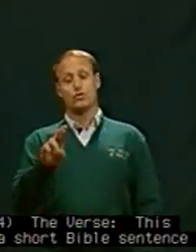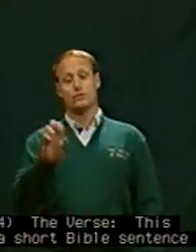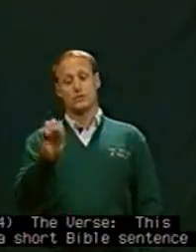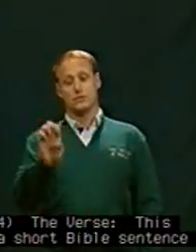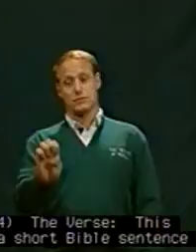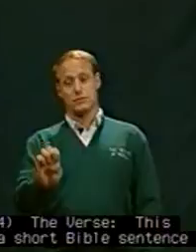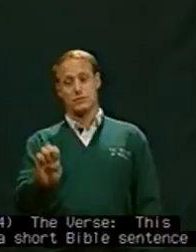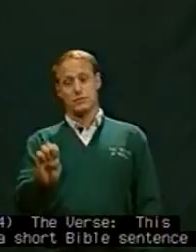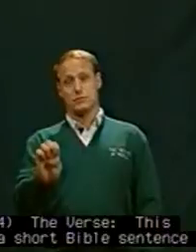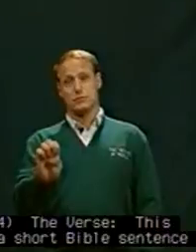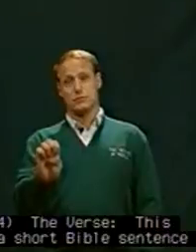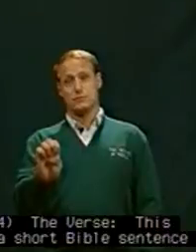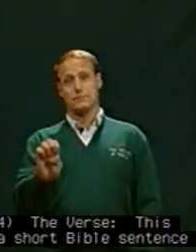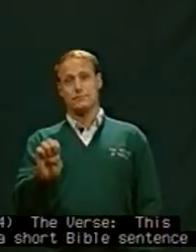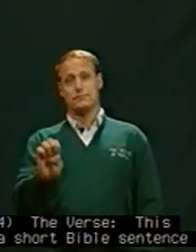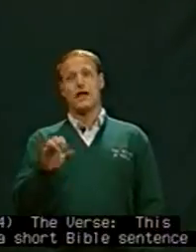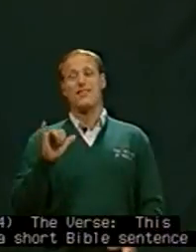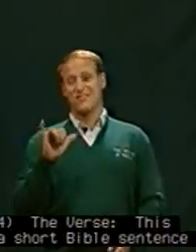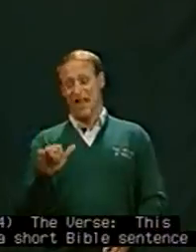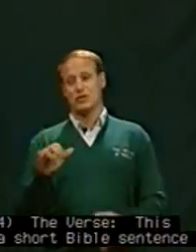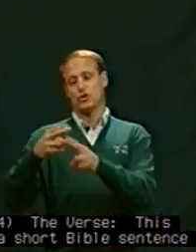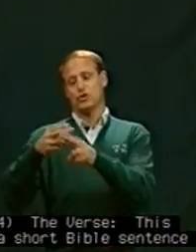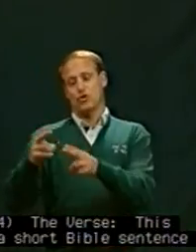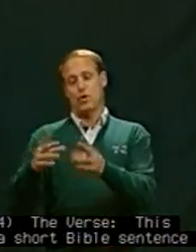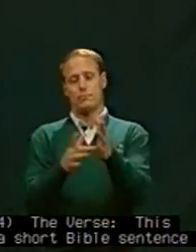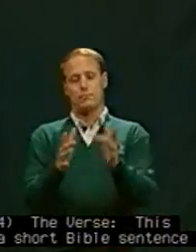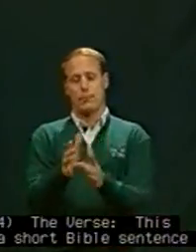14. The verse. This is a short Bible sentence